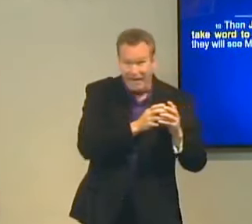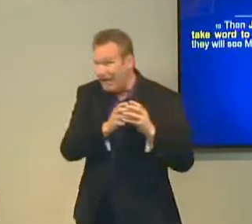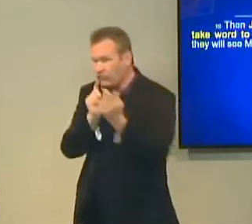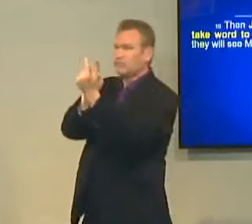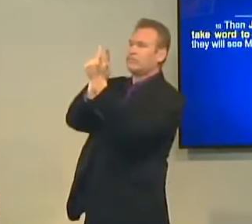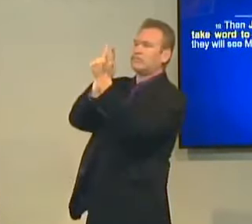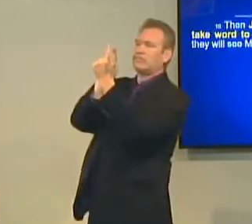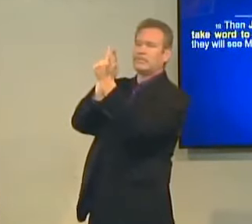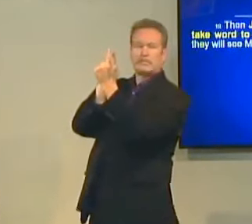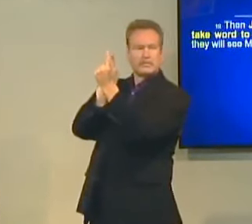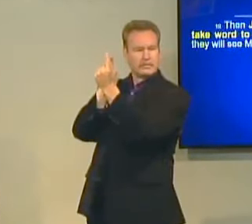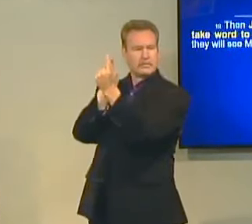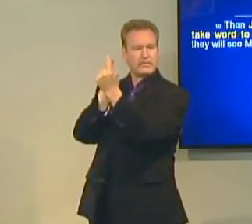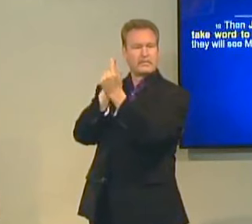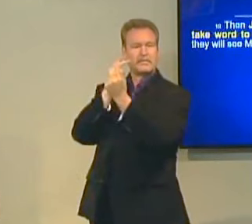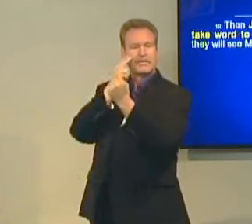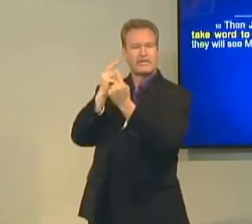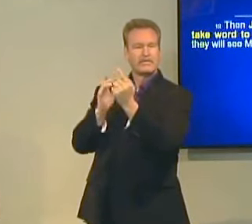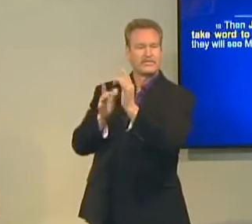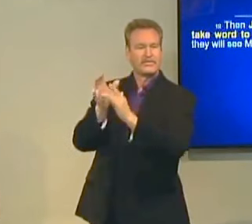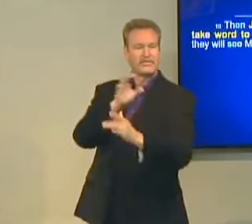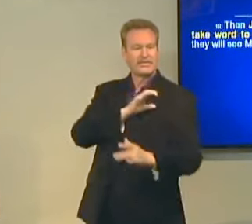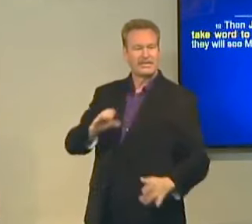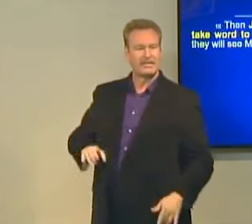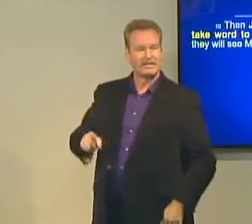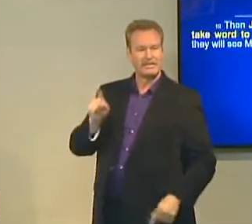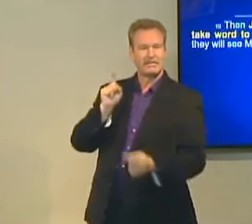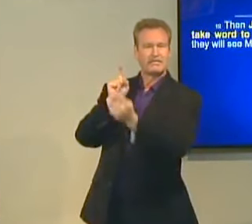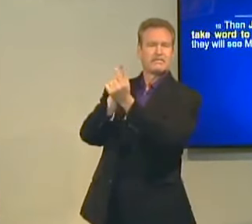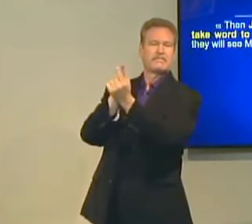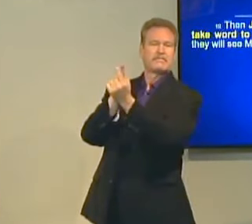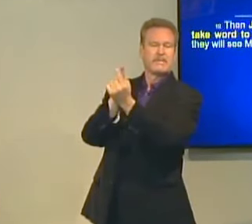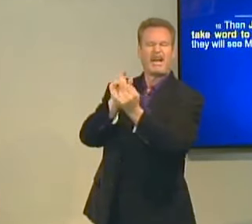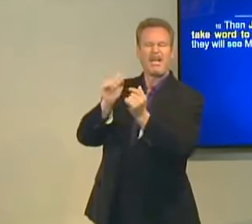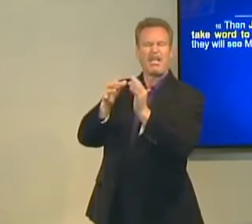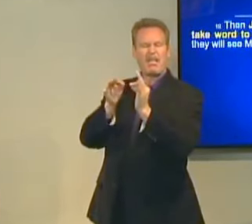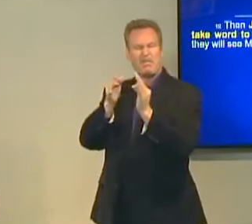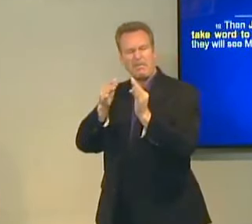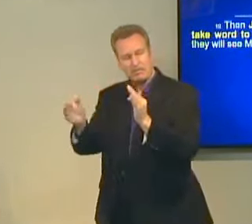And so they ran and ruled. But then, as they were going back and saw Jesus, they met Jesus.